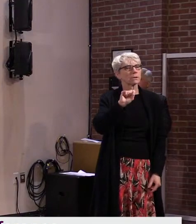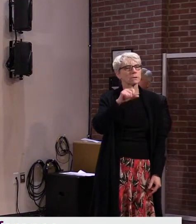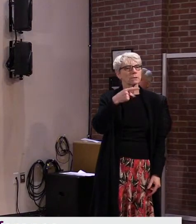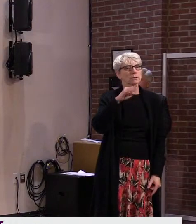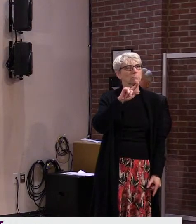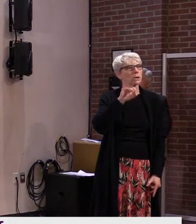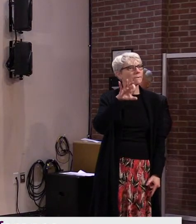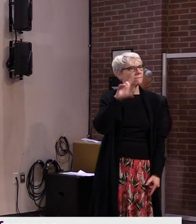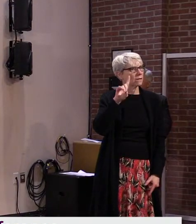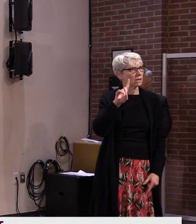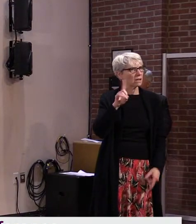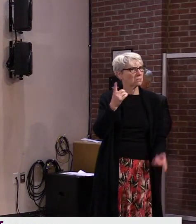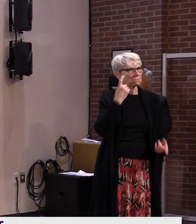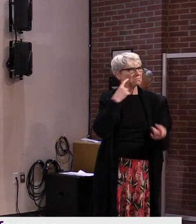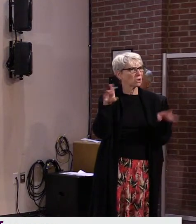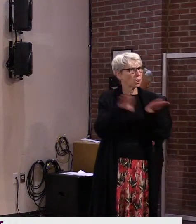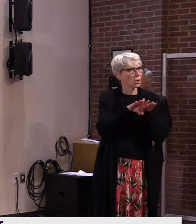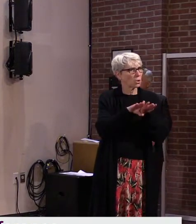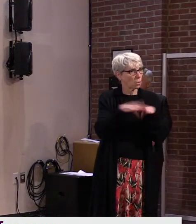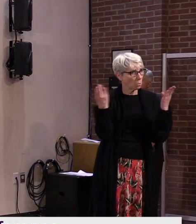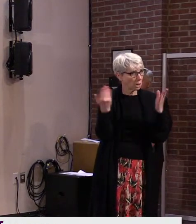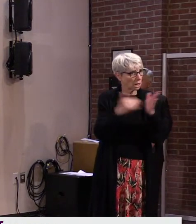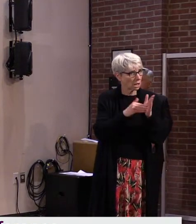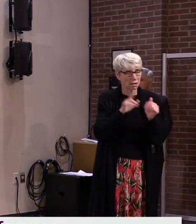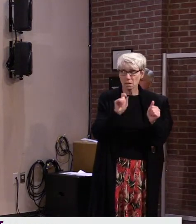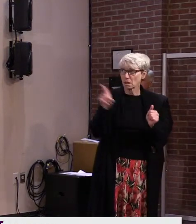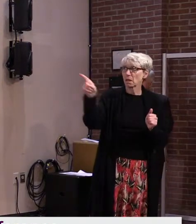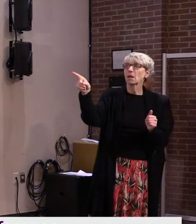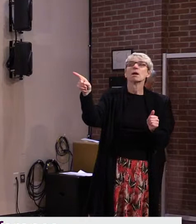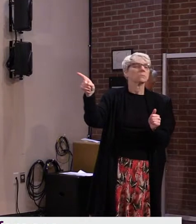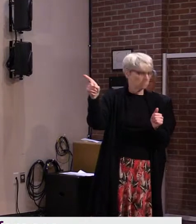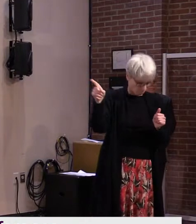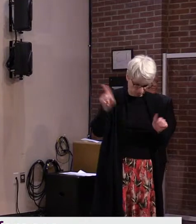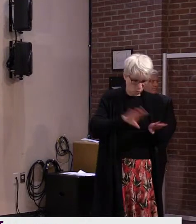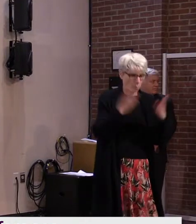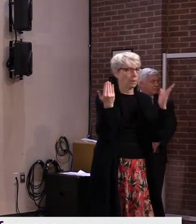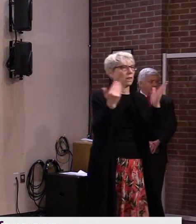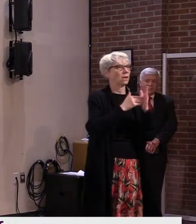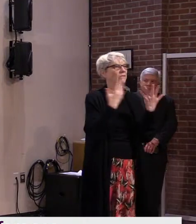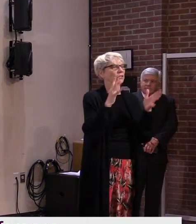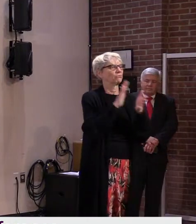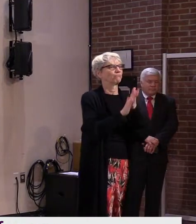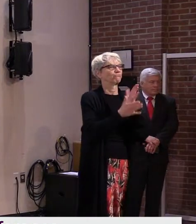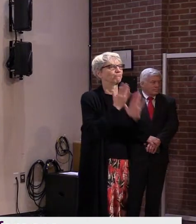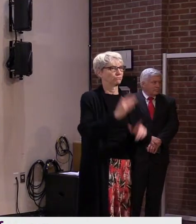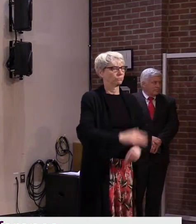they're back in school. But I will ask. They're back to school today.